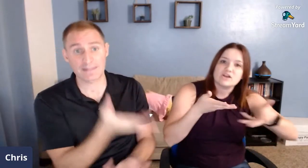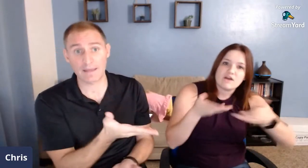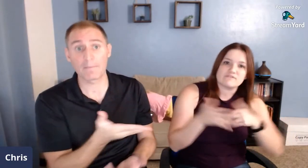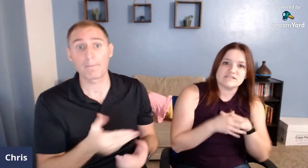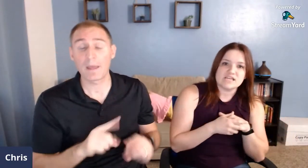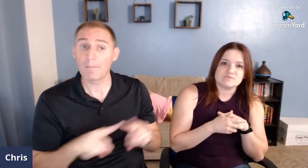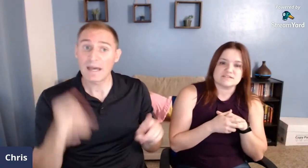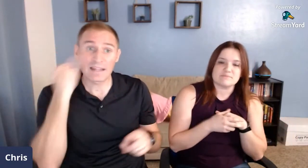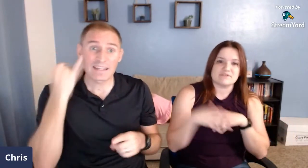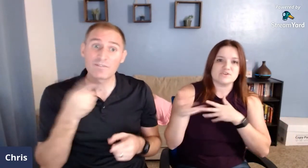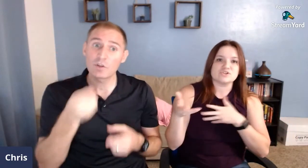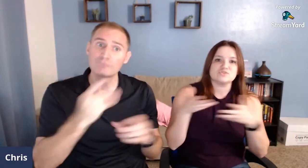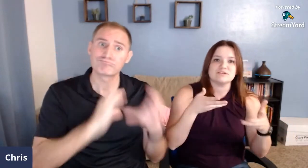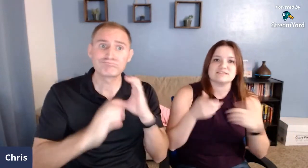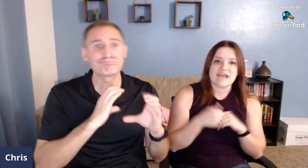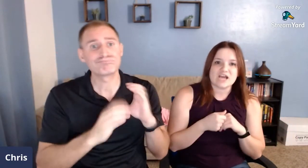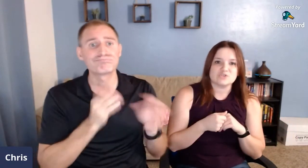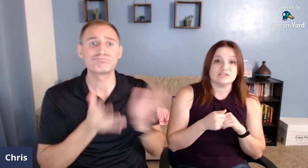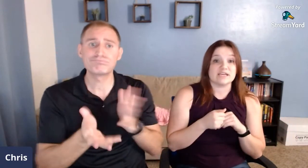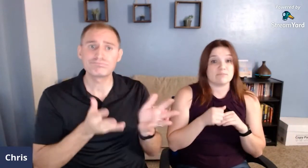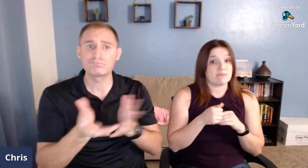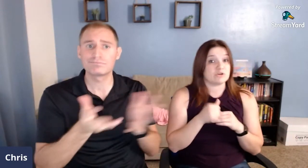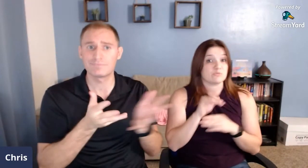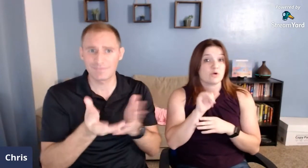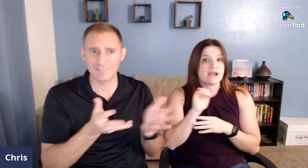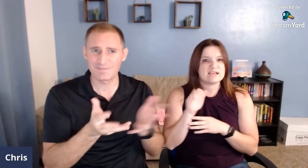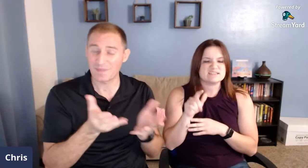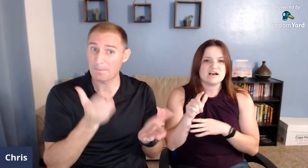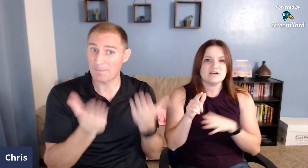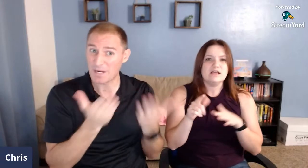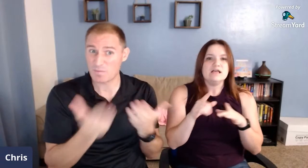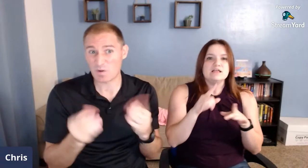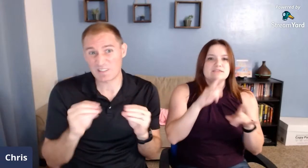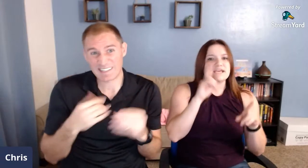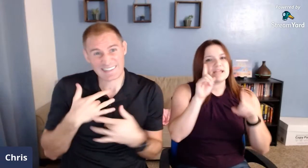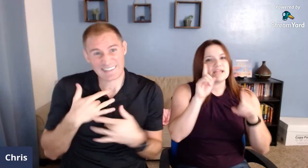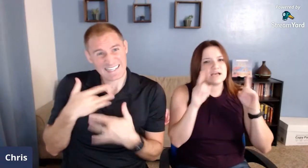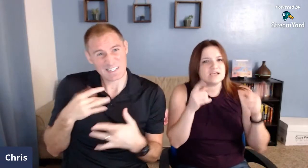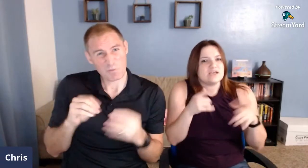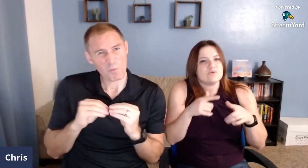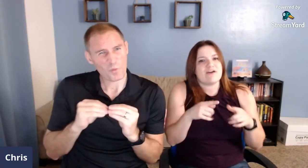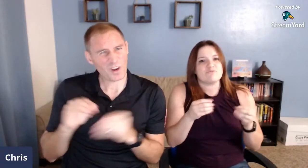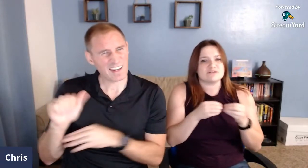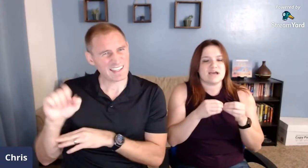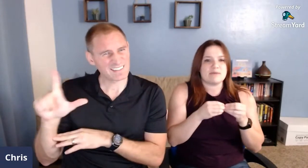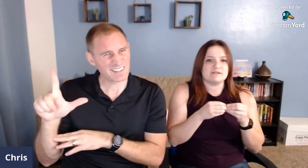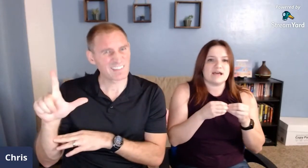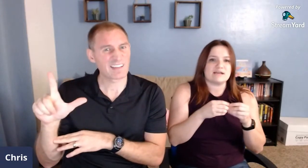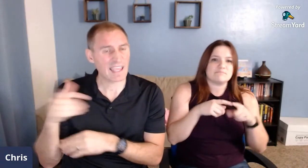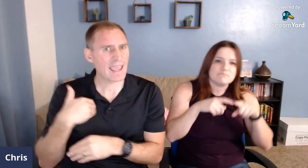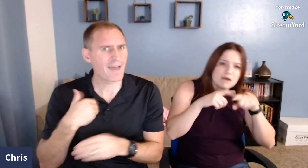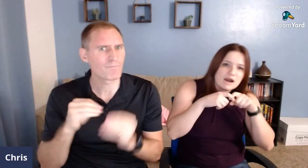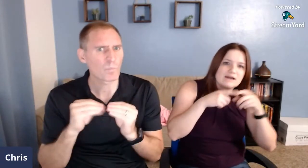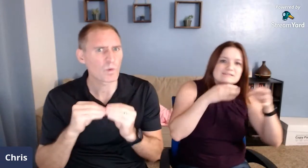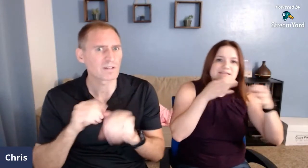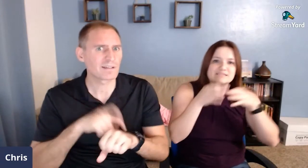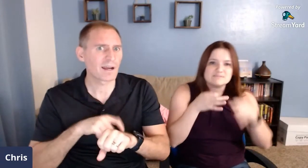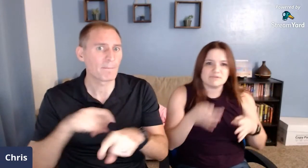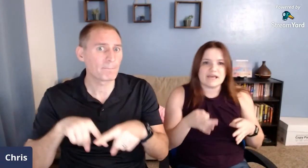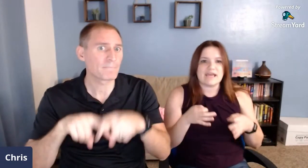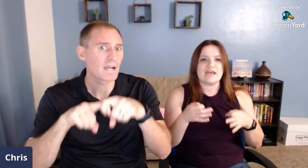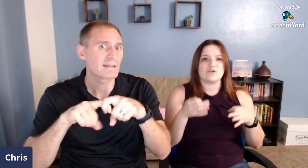you're having a conversation with somebody, if you're just doing this casually and maybe you're more ASL, you have more time to like